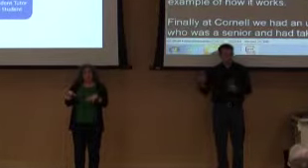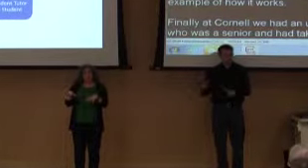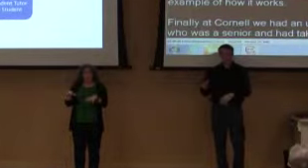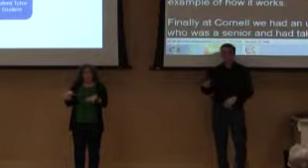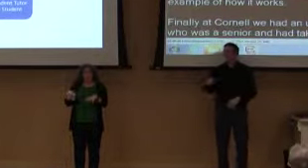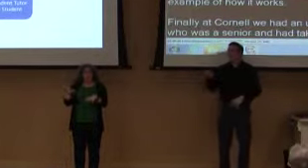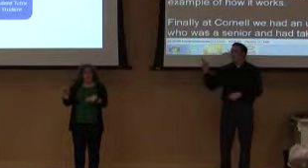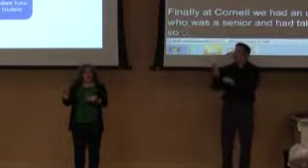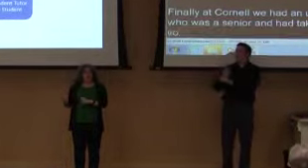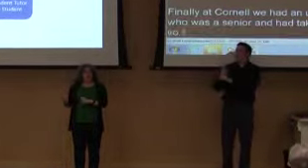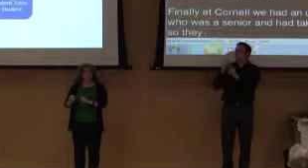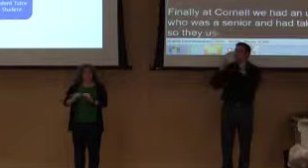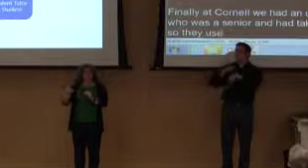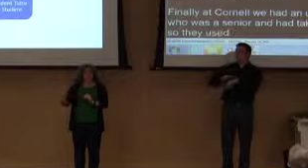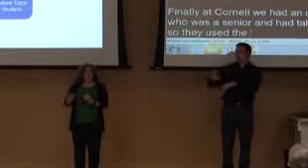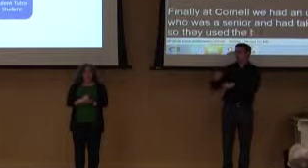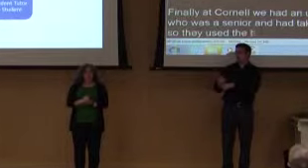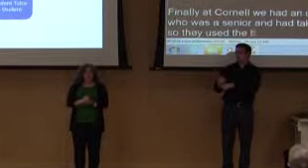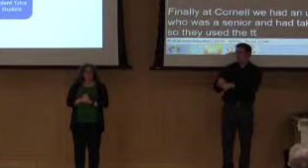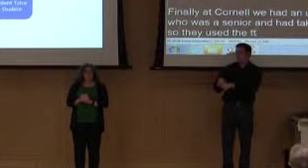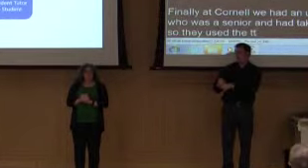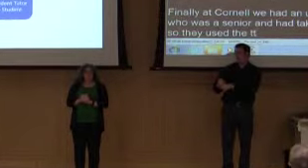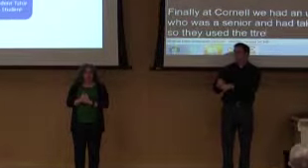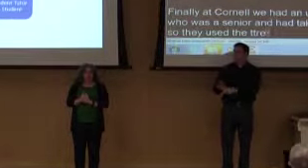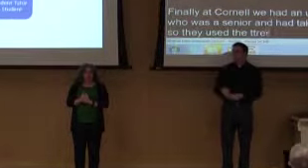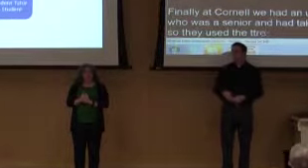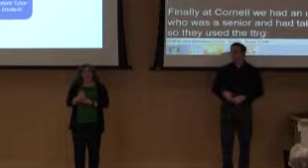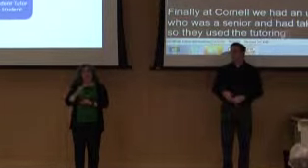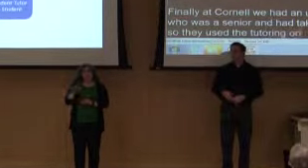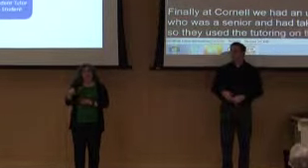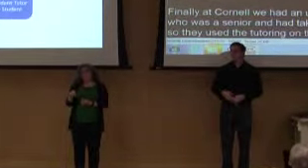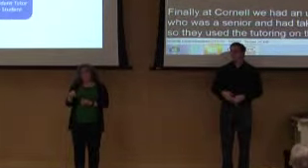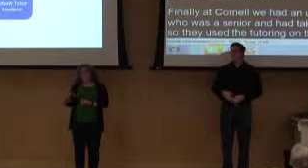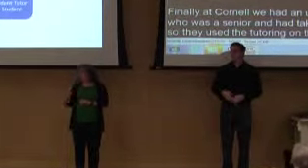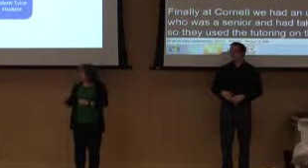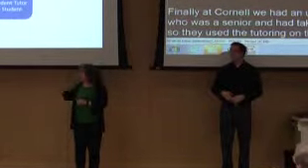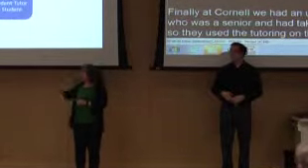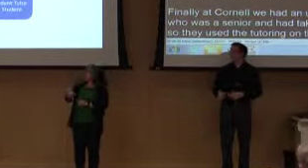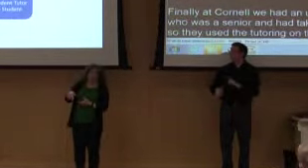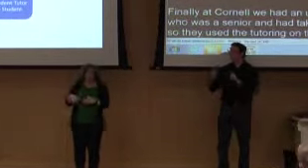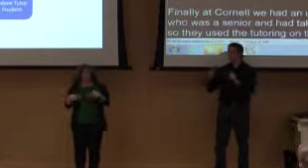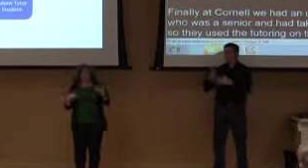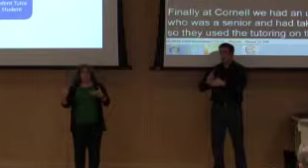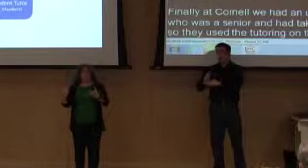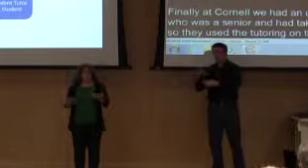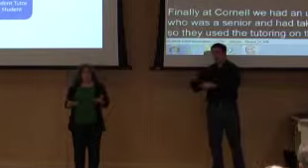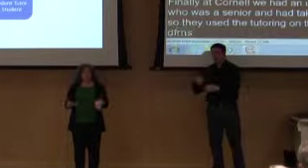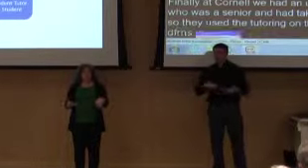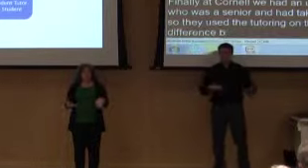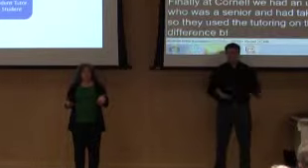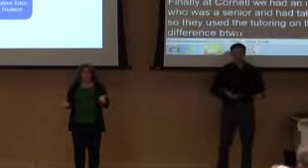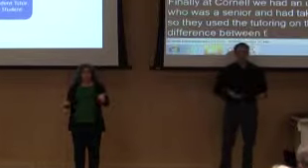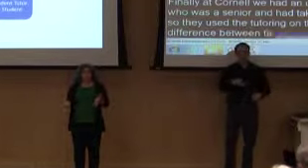used the tutoring on their campus. But the difference between that and here is who was